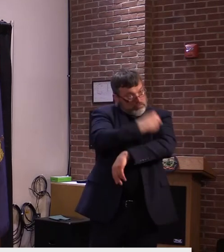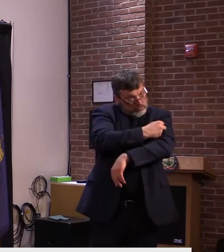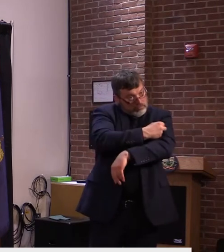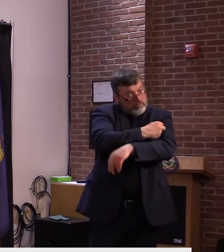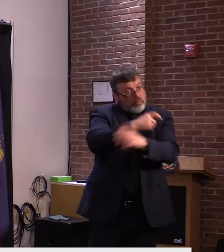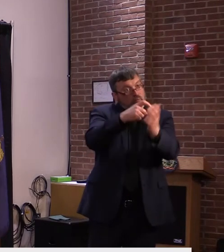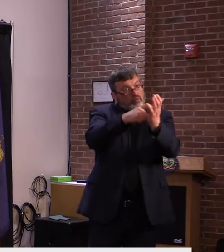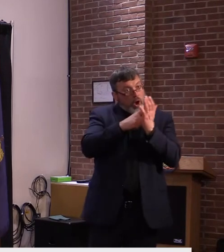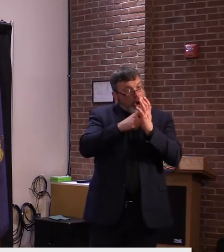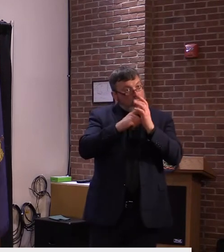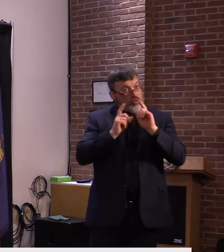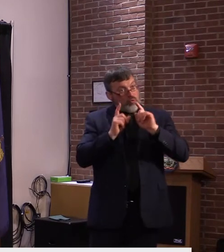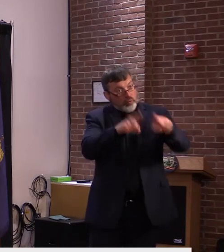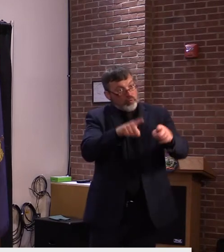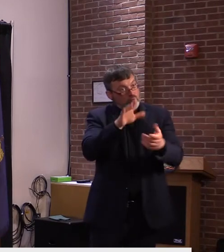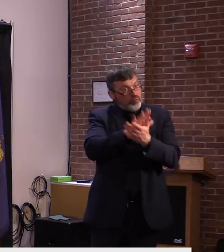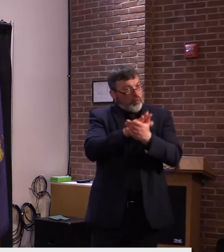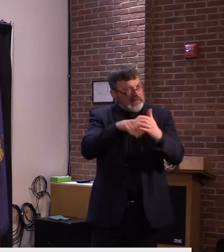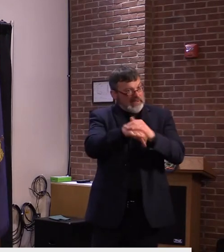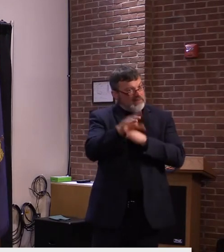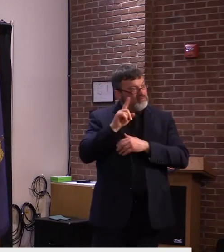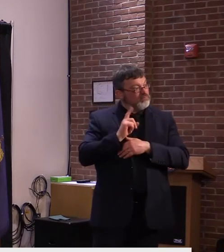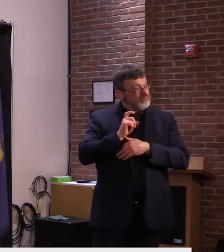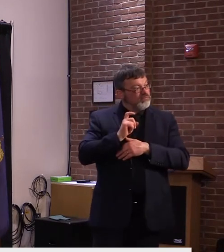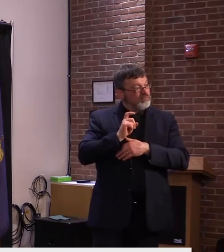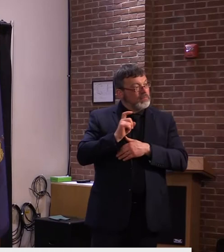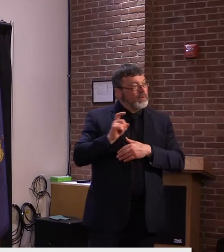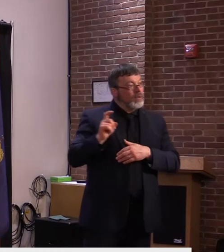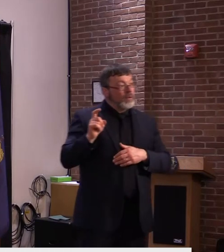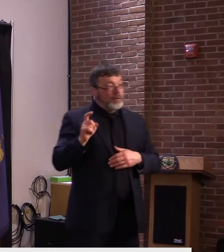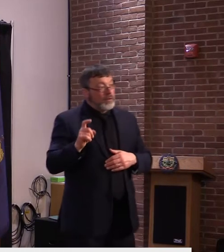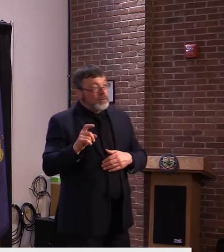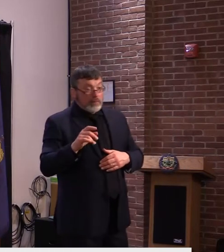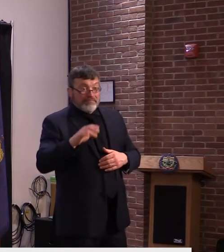That would be the question on the table.